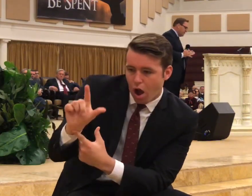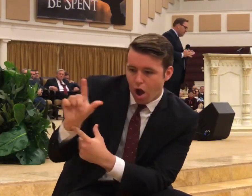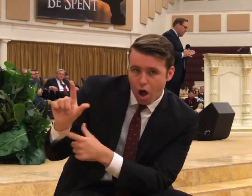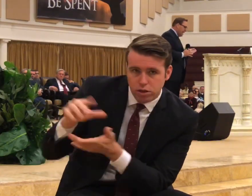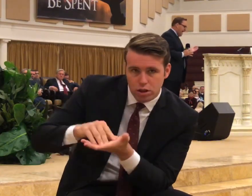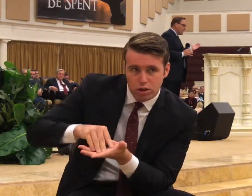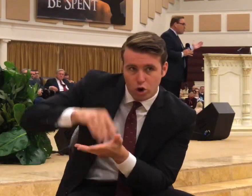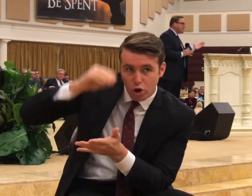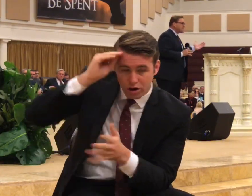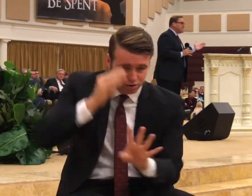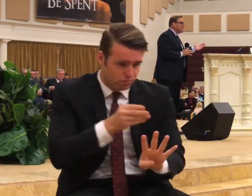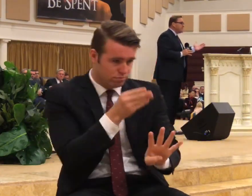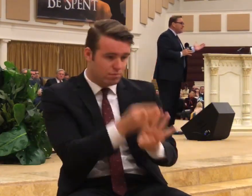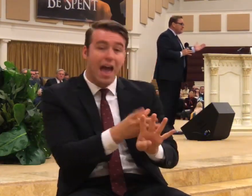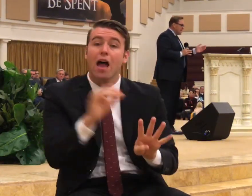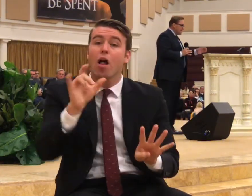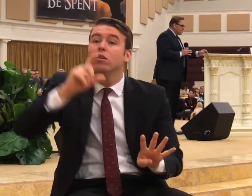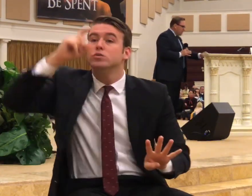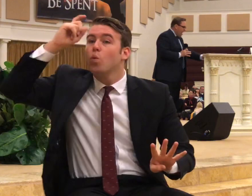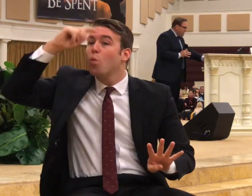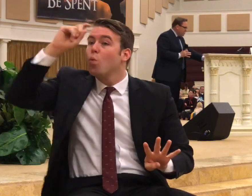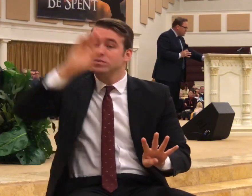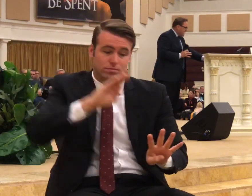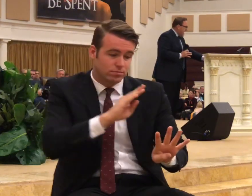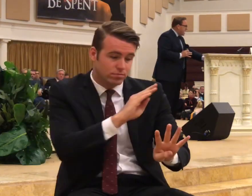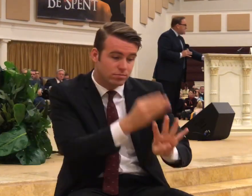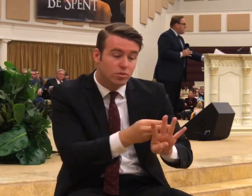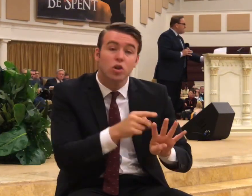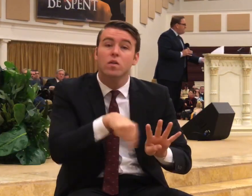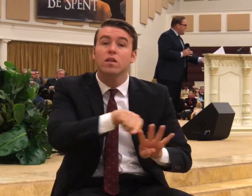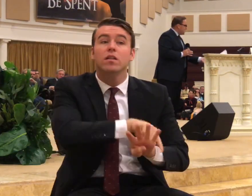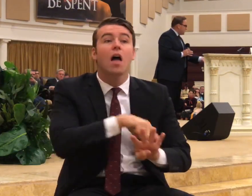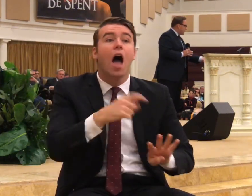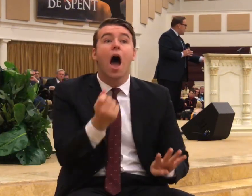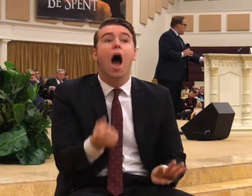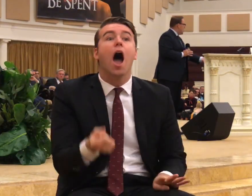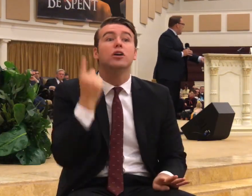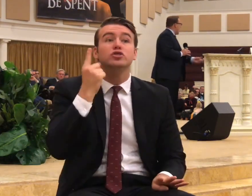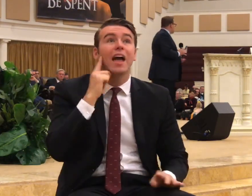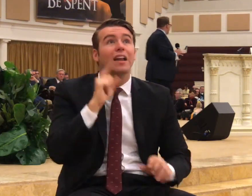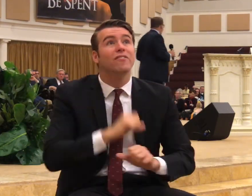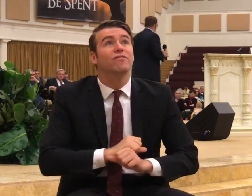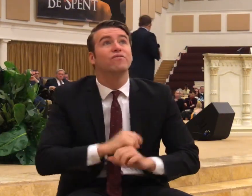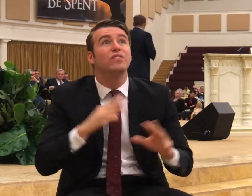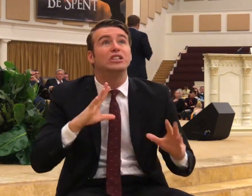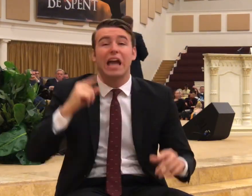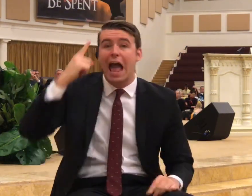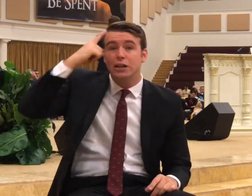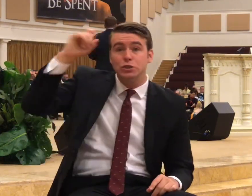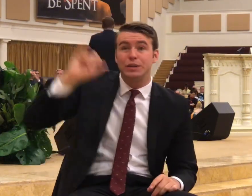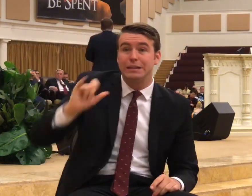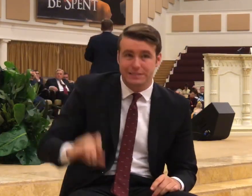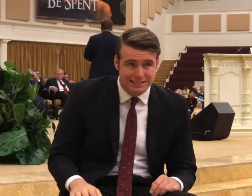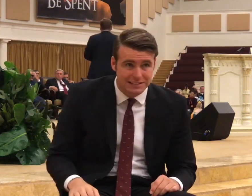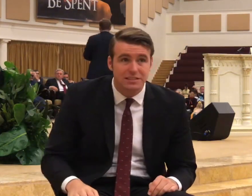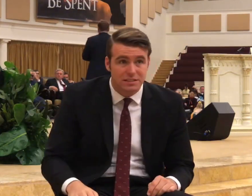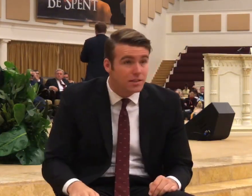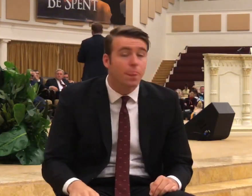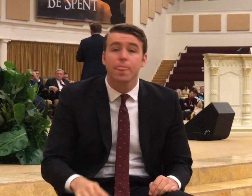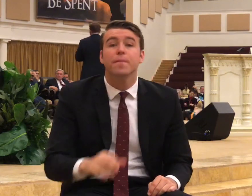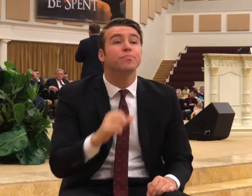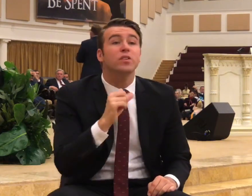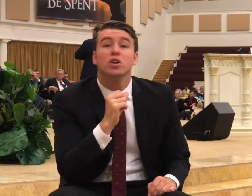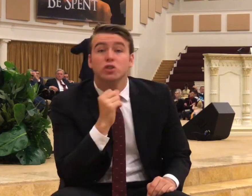learning and wisdom to understand vision and dream.